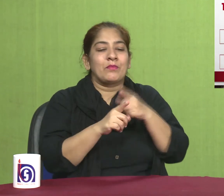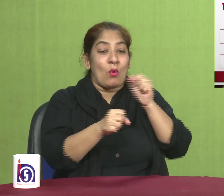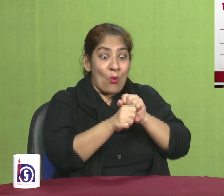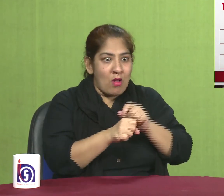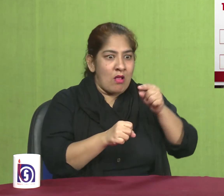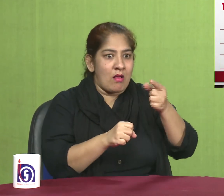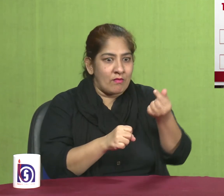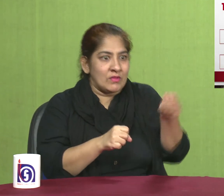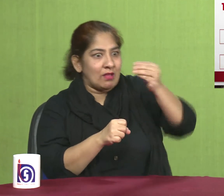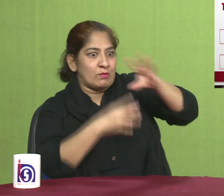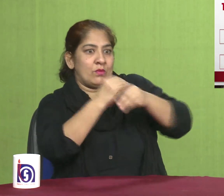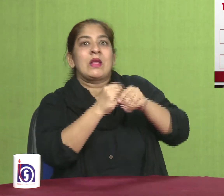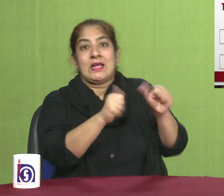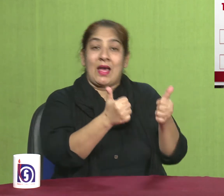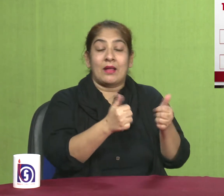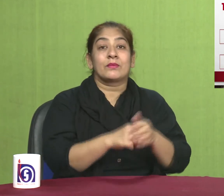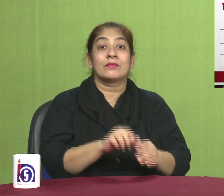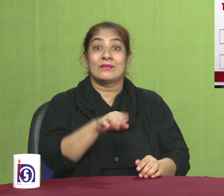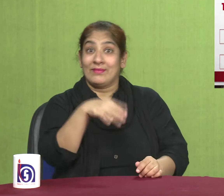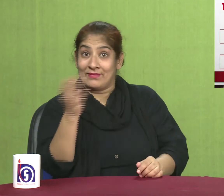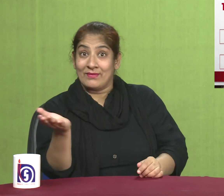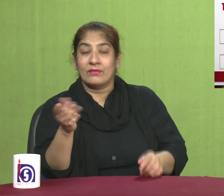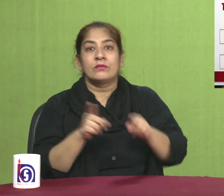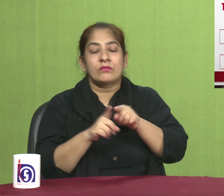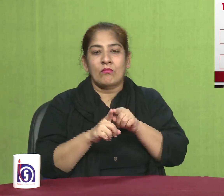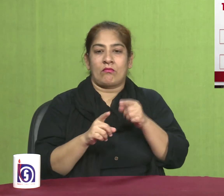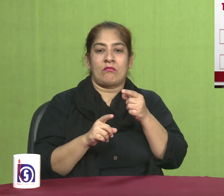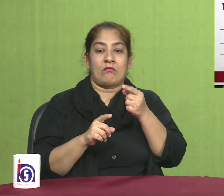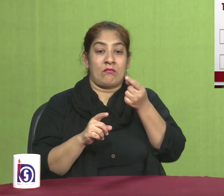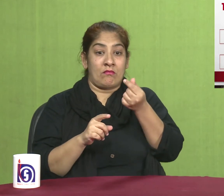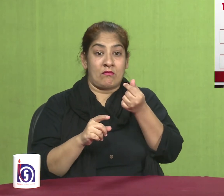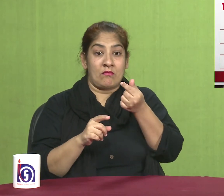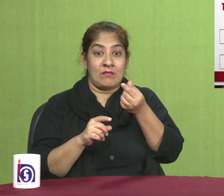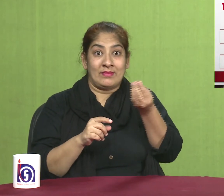cumulative and non-cumulative preference share.